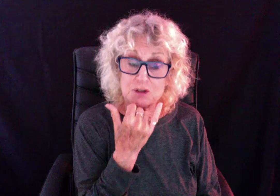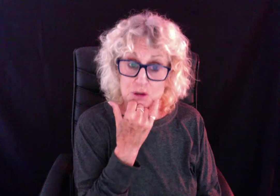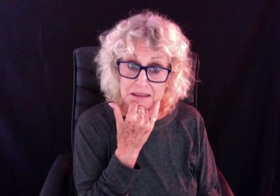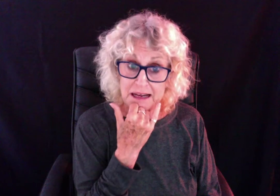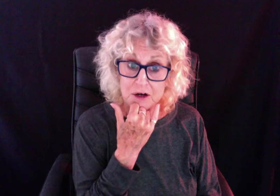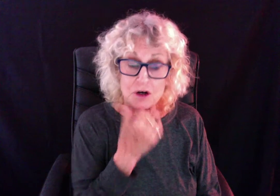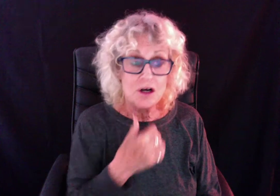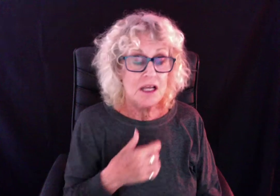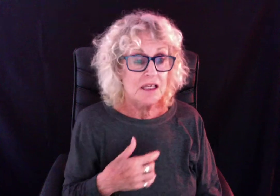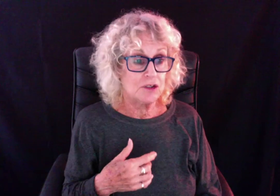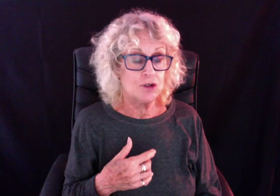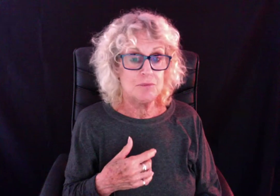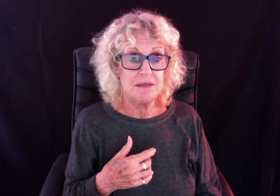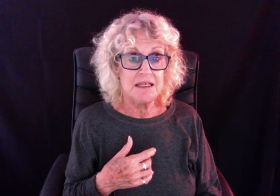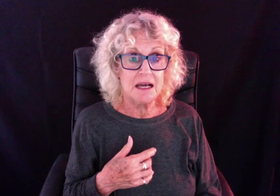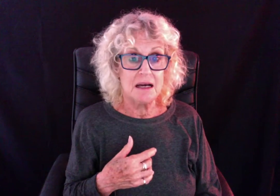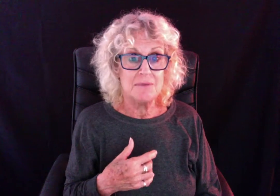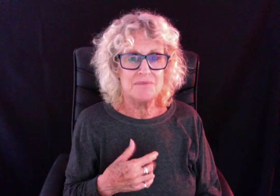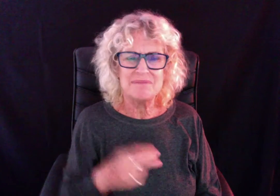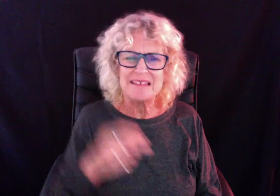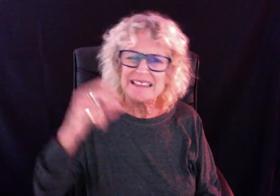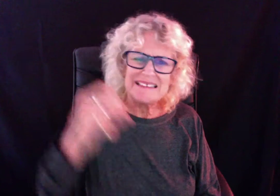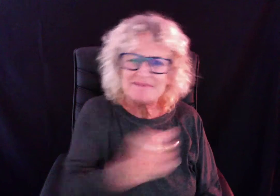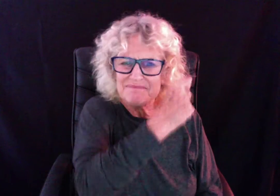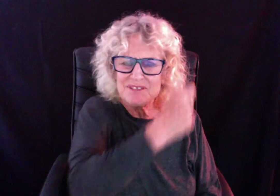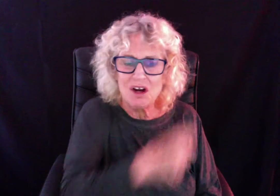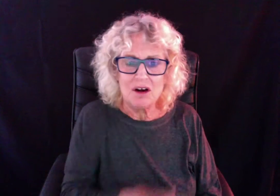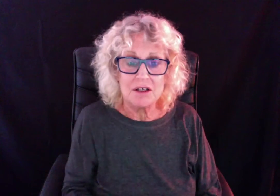could be an error. It could be darn.